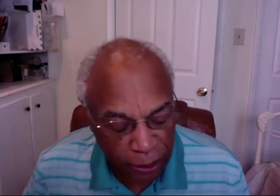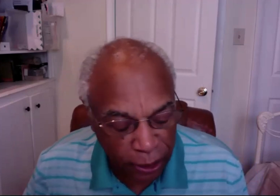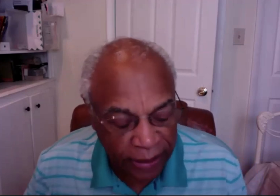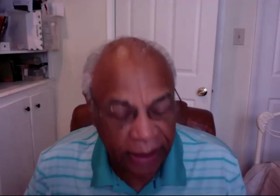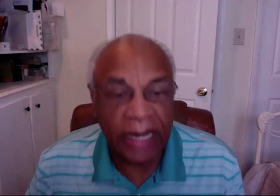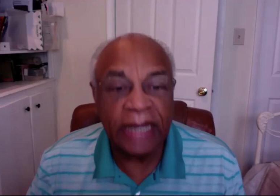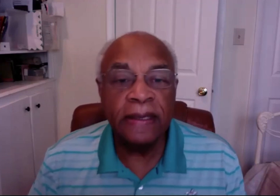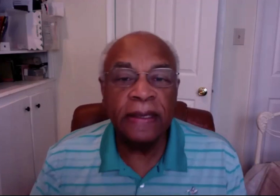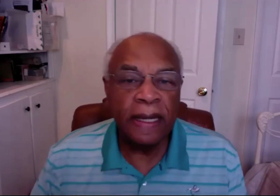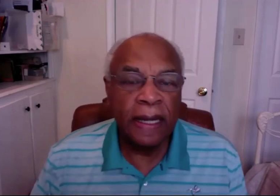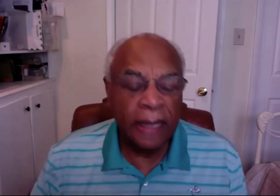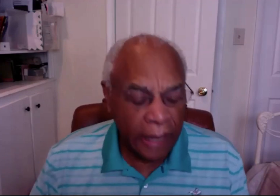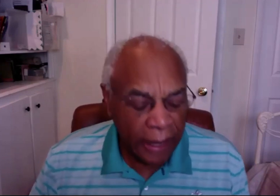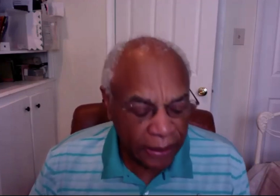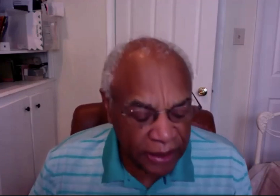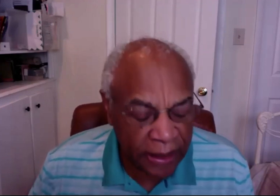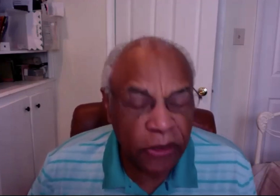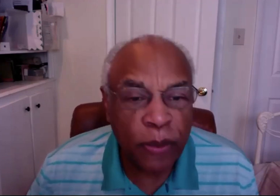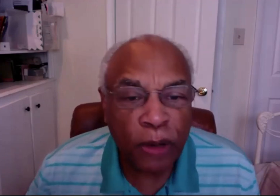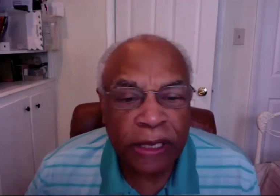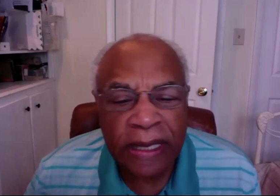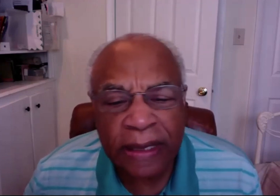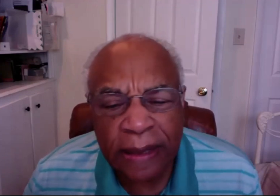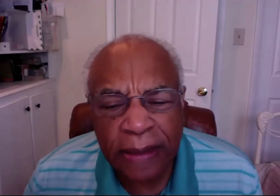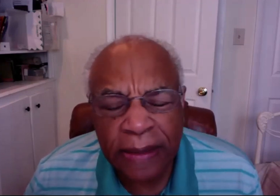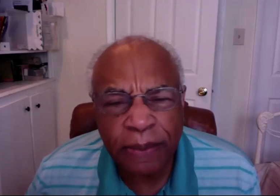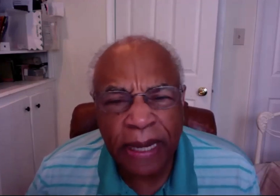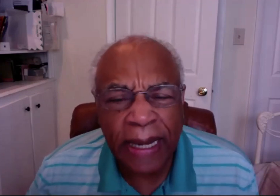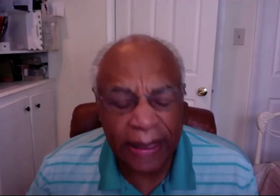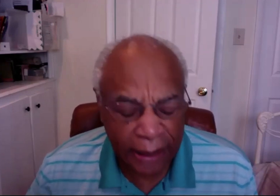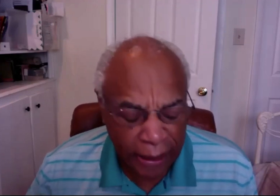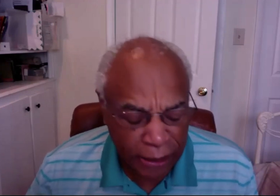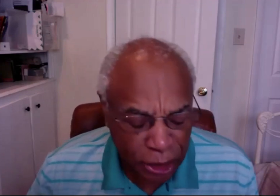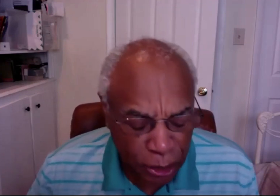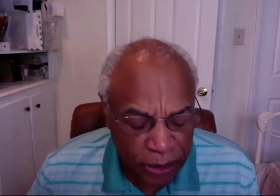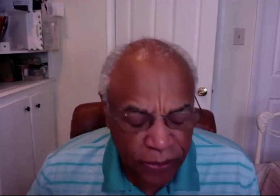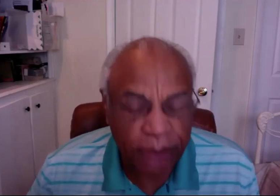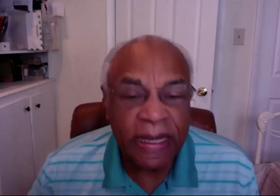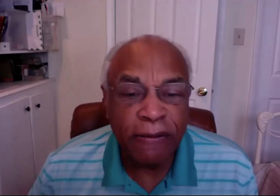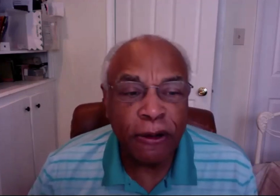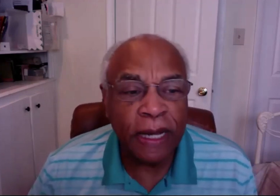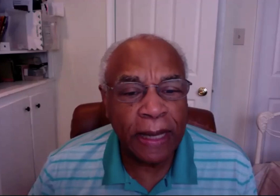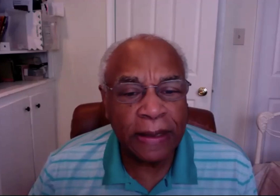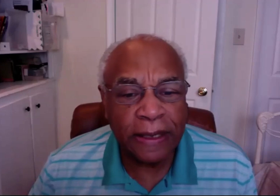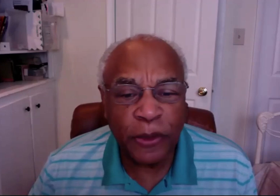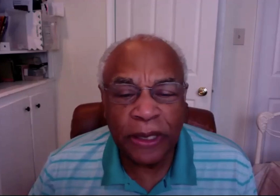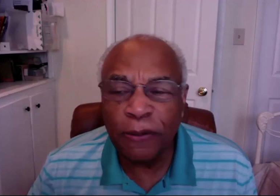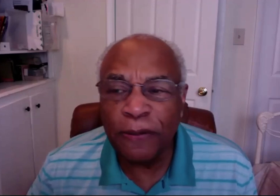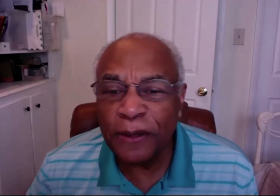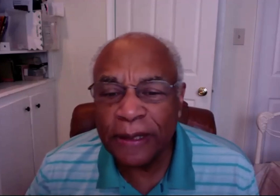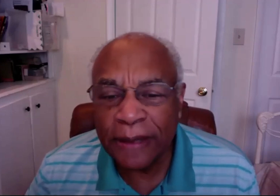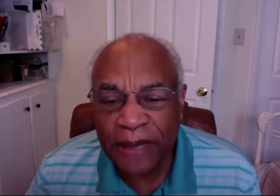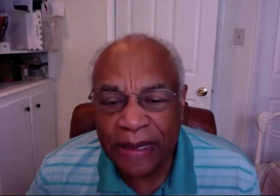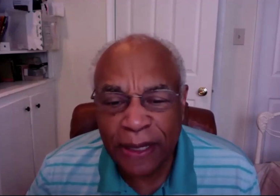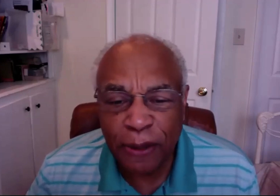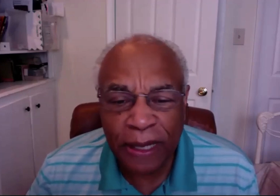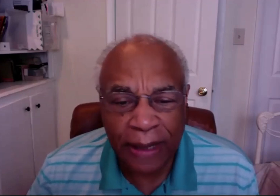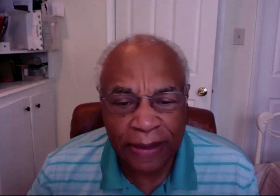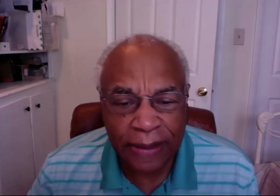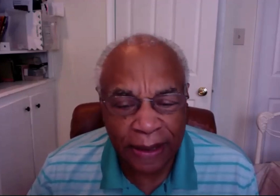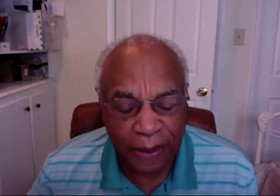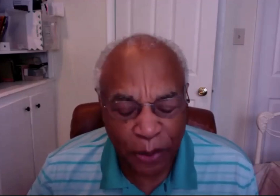Greensboro, North Carolina. The sit-ins were mostly conducted by students from Negro colleges. We don't refer to them as